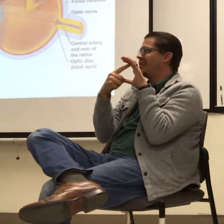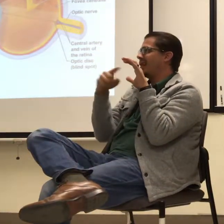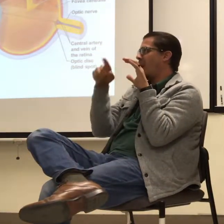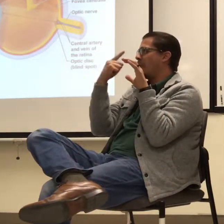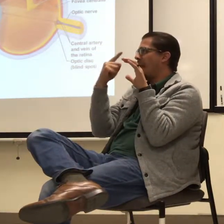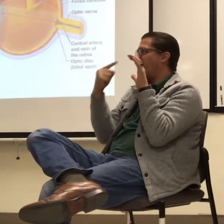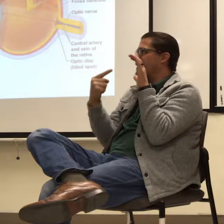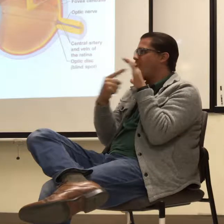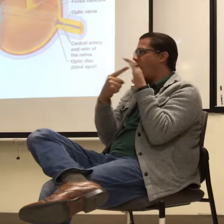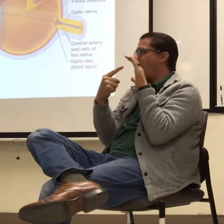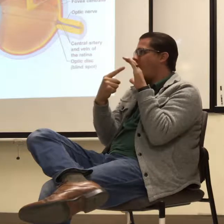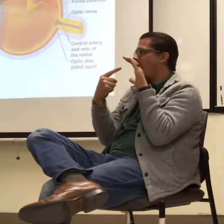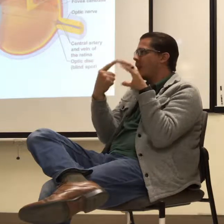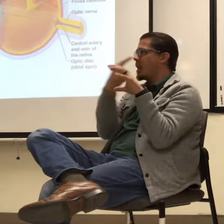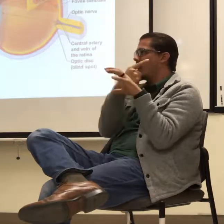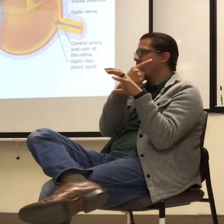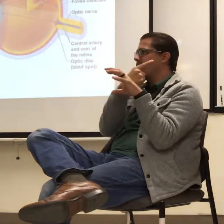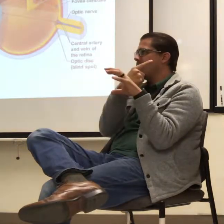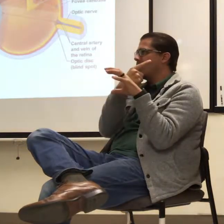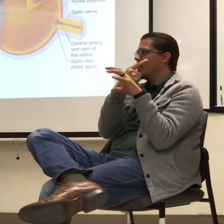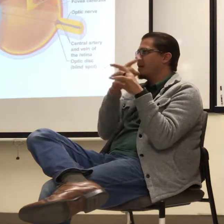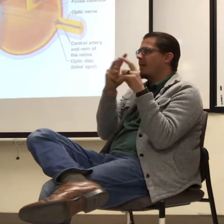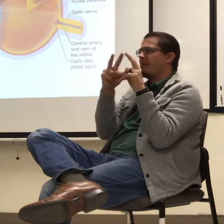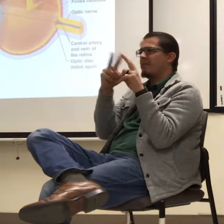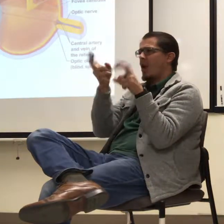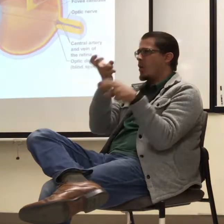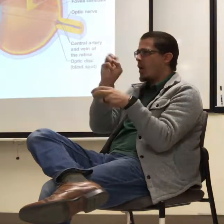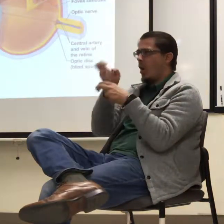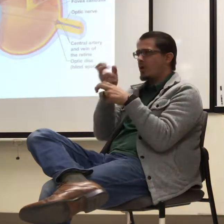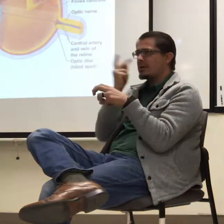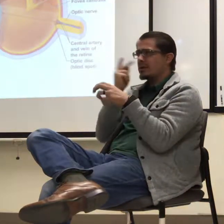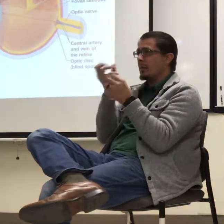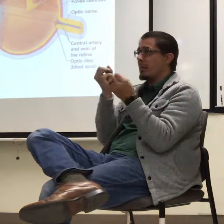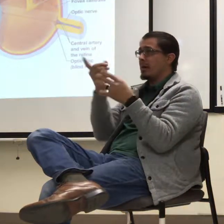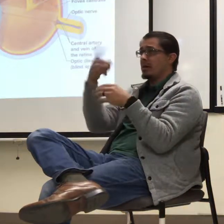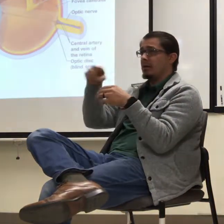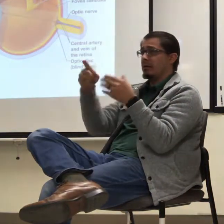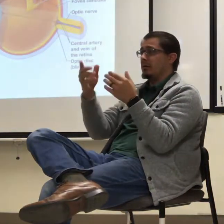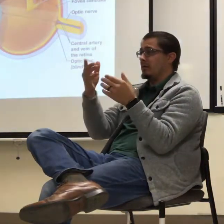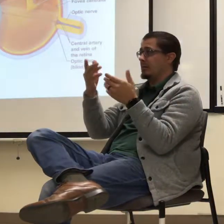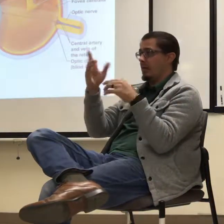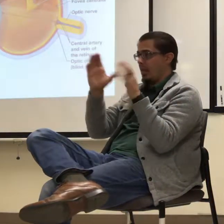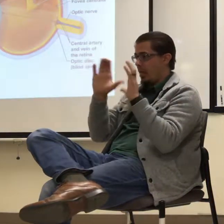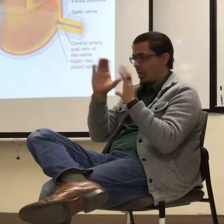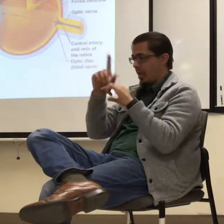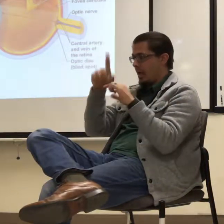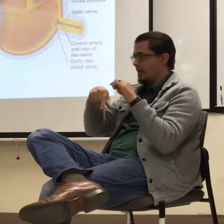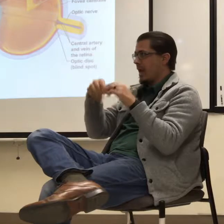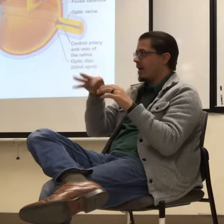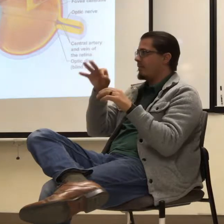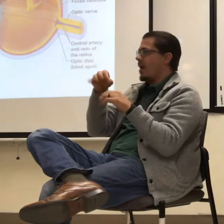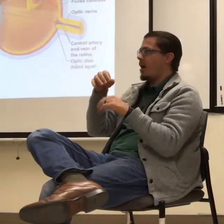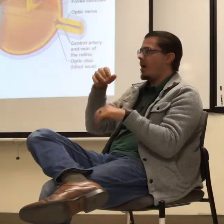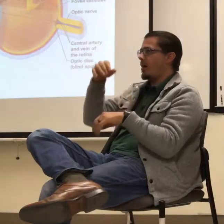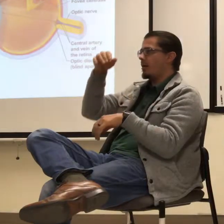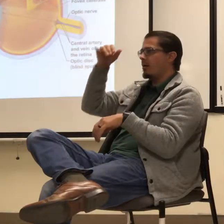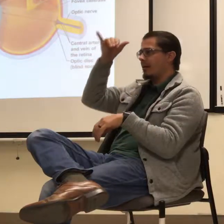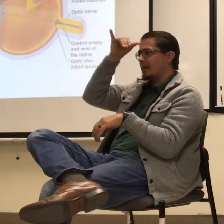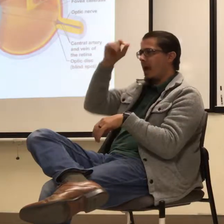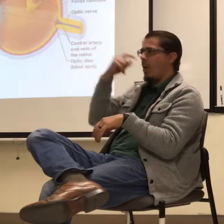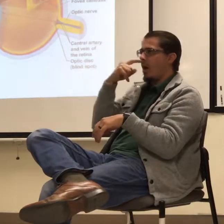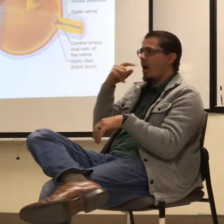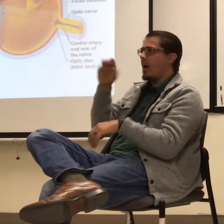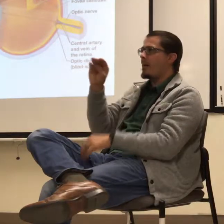dot. It's very difficult to see. Many of you may not find it. It's called Macula